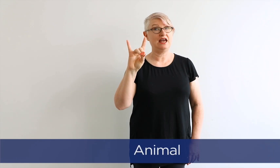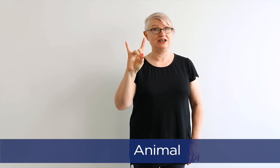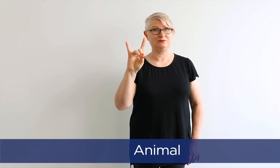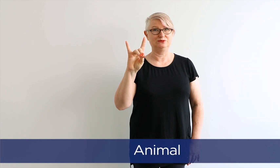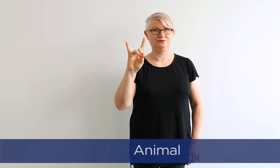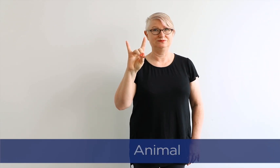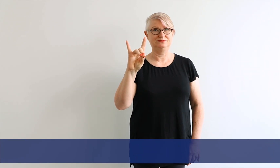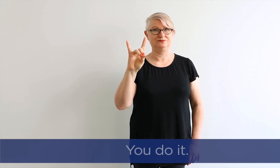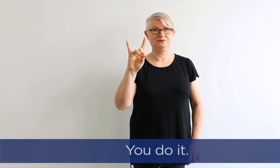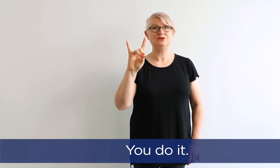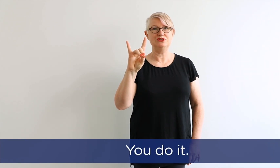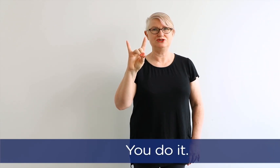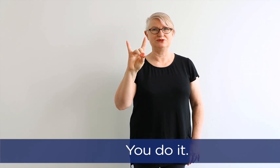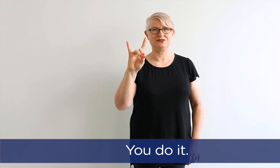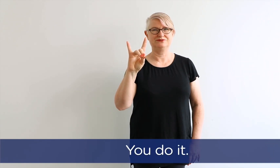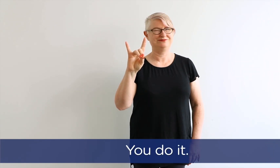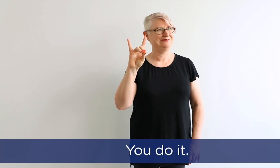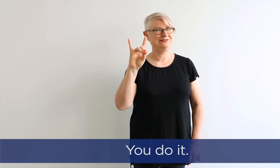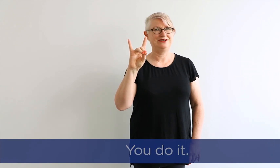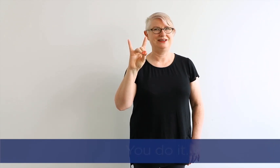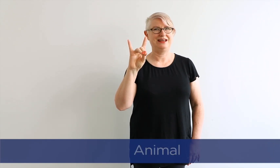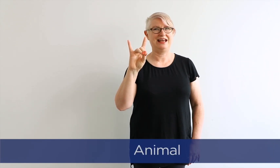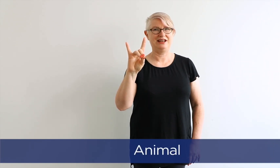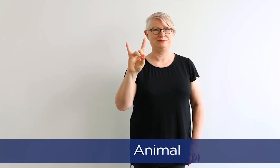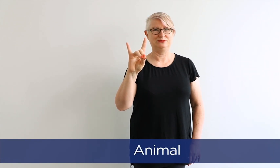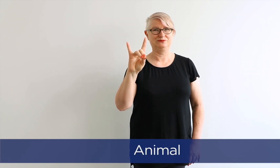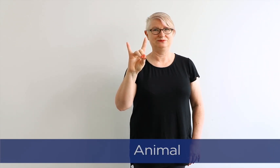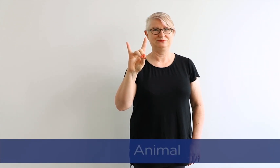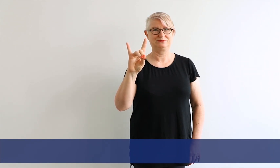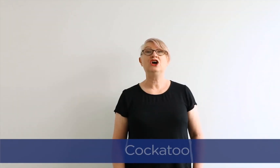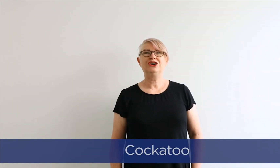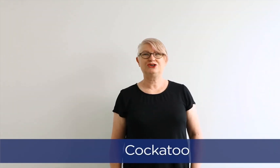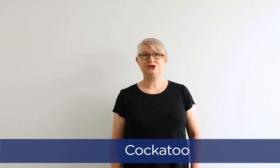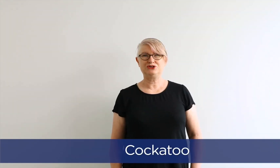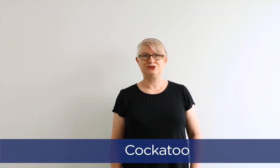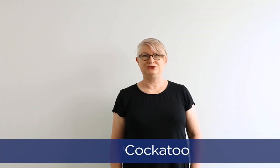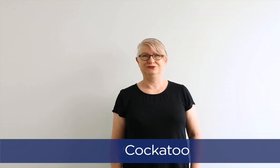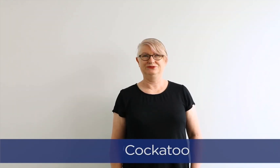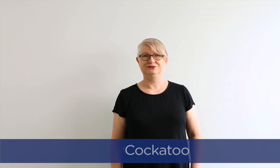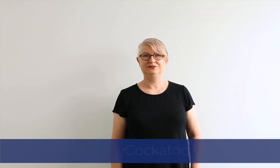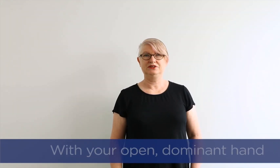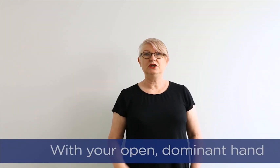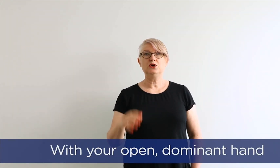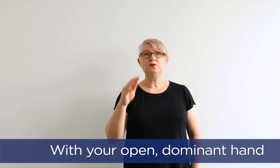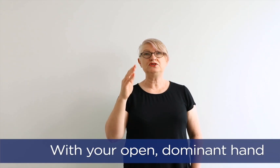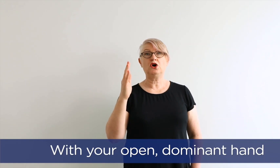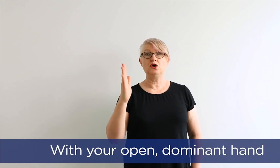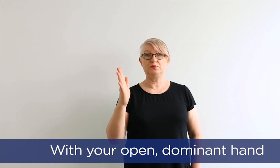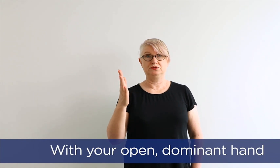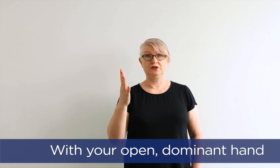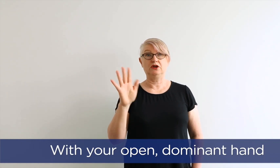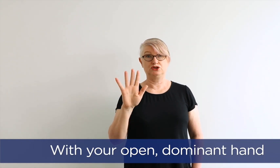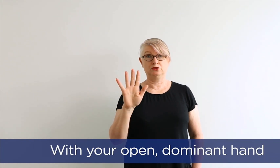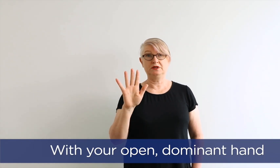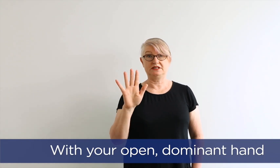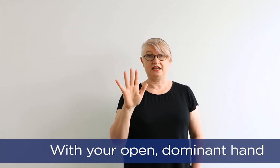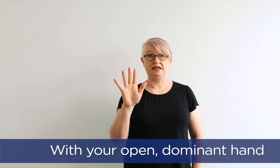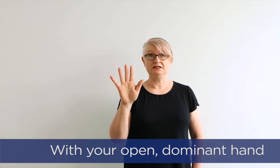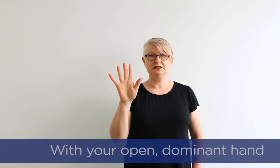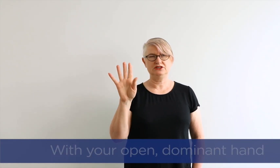Animal. You do it. Animal. Cockatoo. With your open dominant hand, just